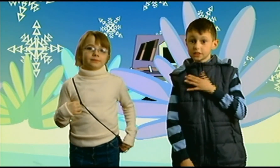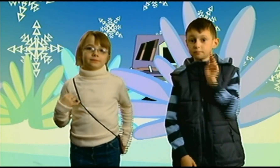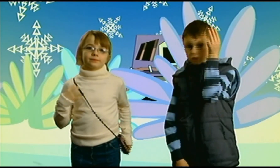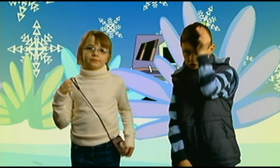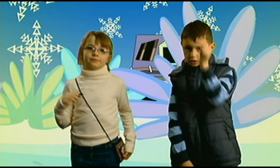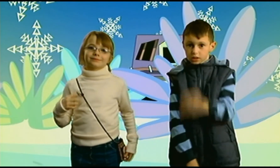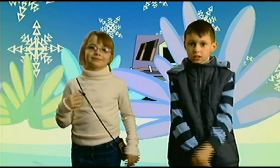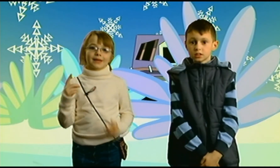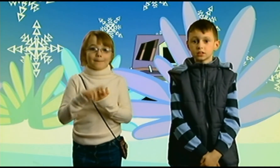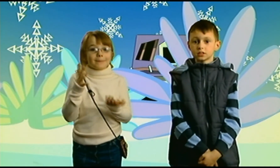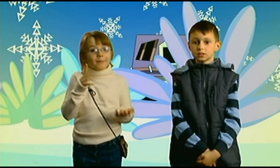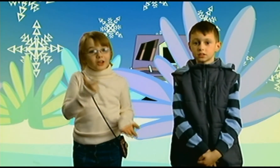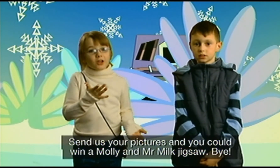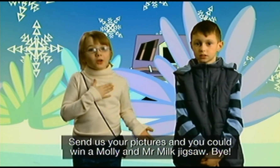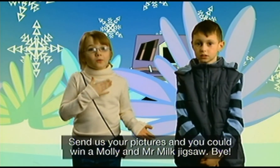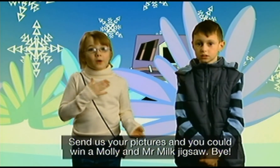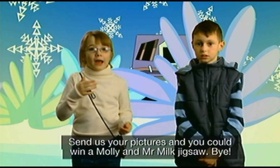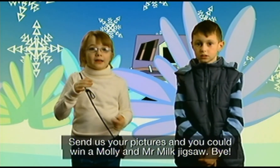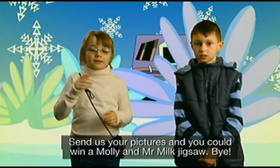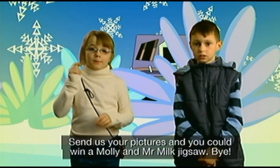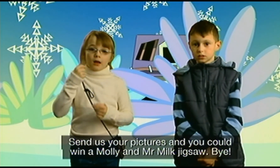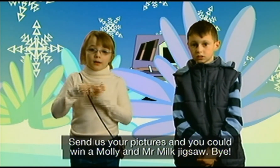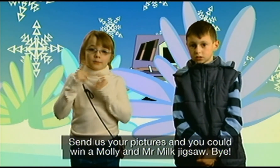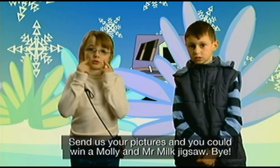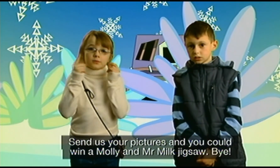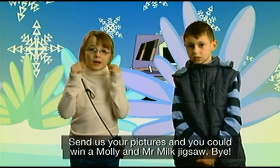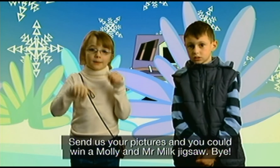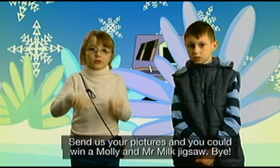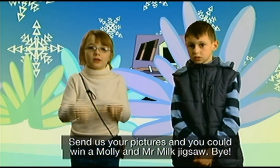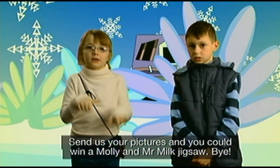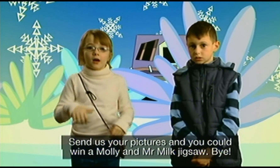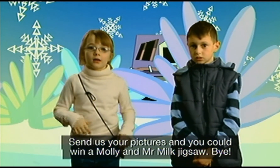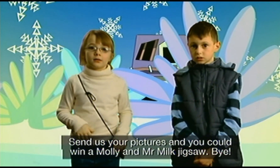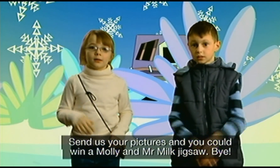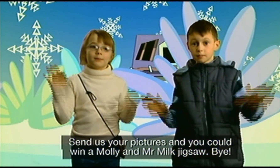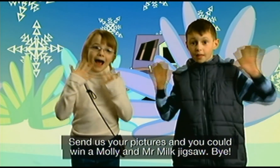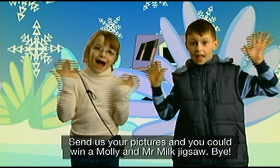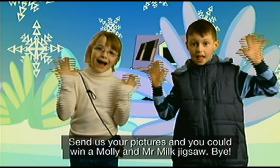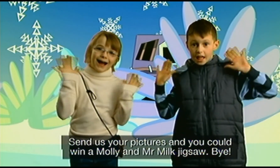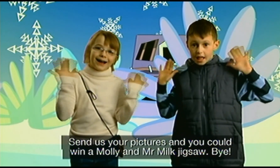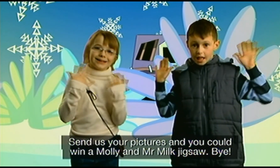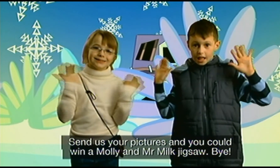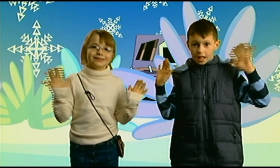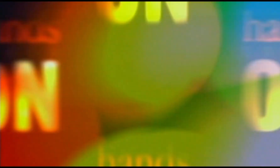Send us your pictures. Send us your pictures and you could win a Molly and Mr. Milk jigsaw. Bye!